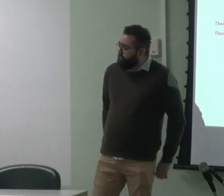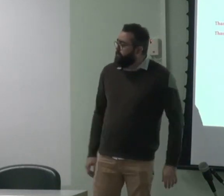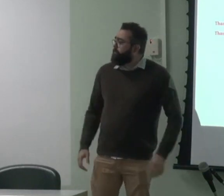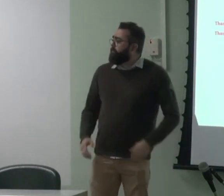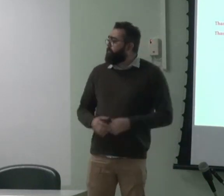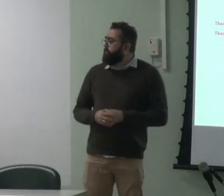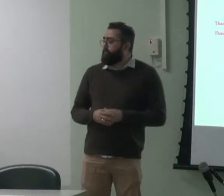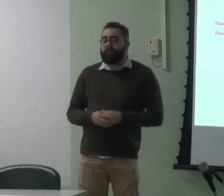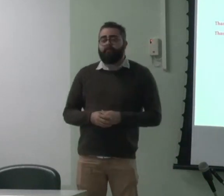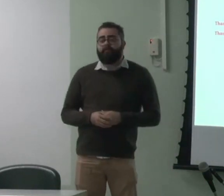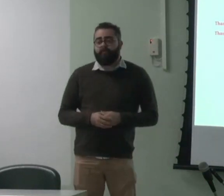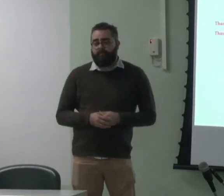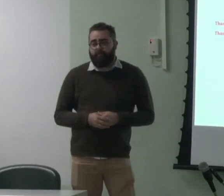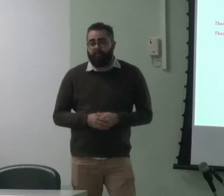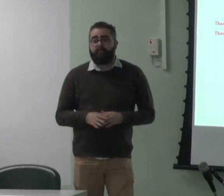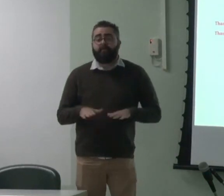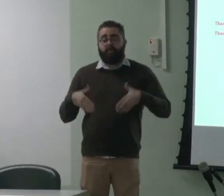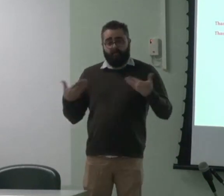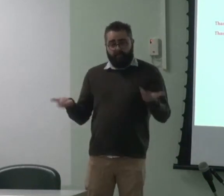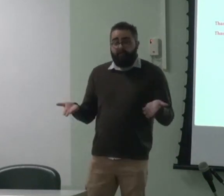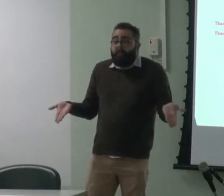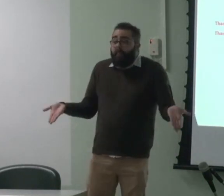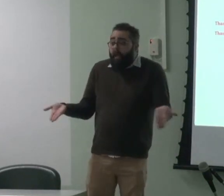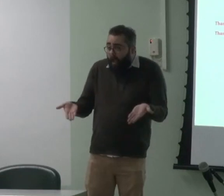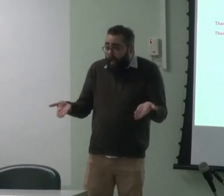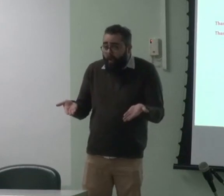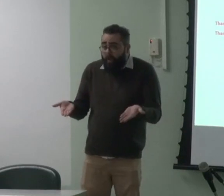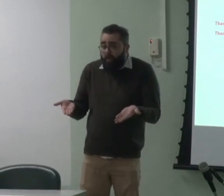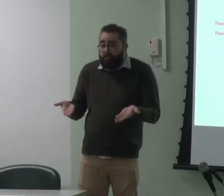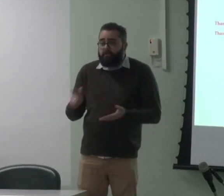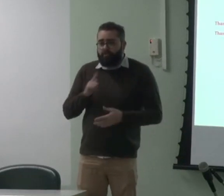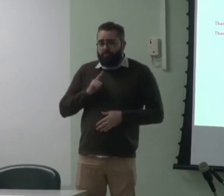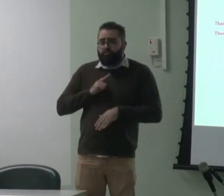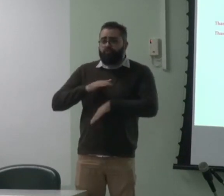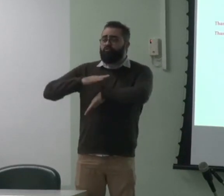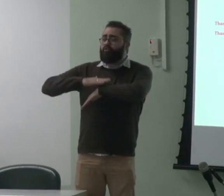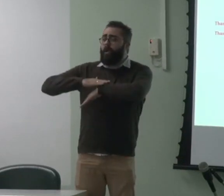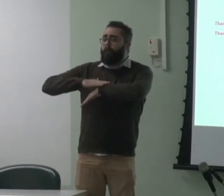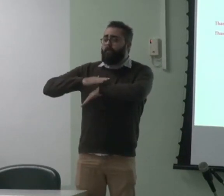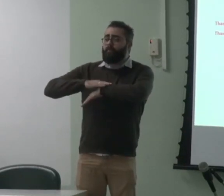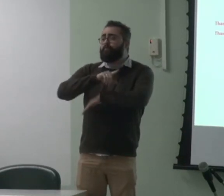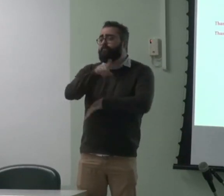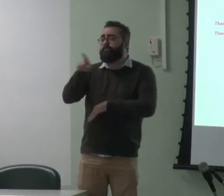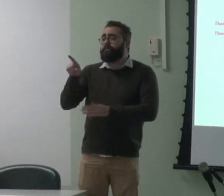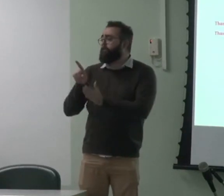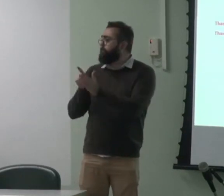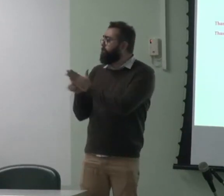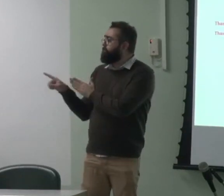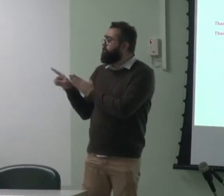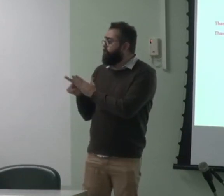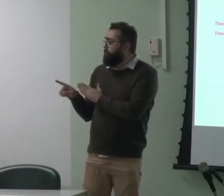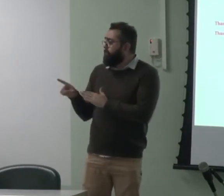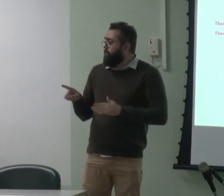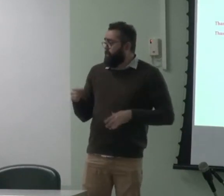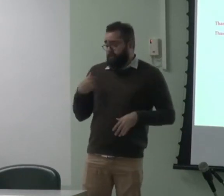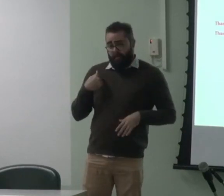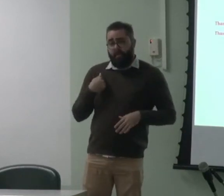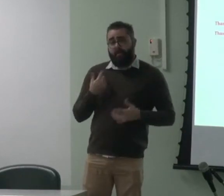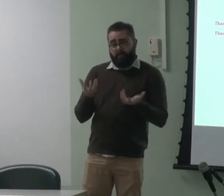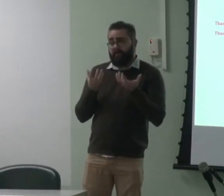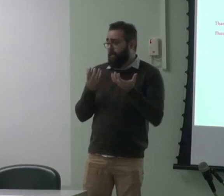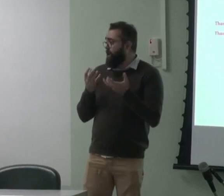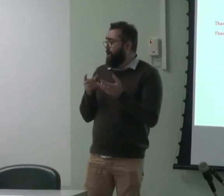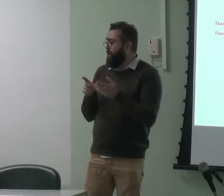So, we have now time for questions. I would like to ask a